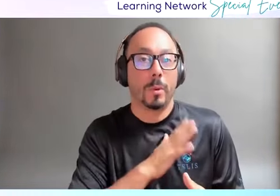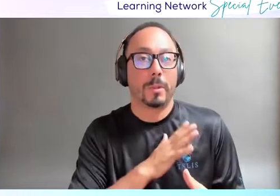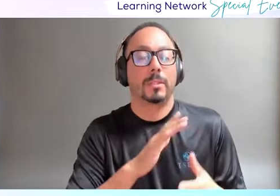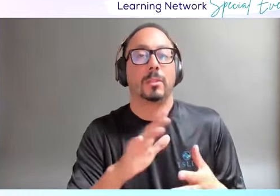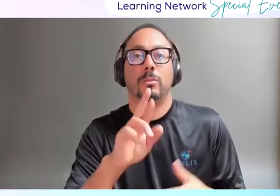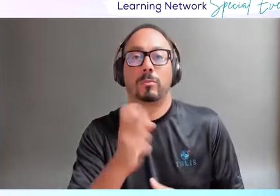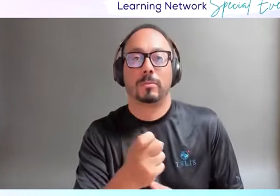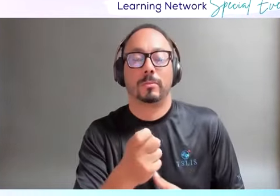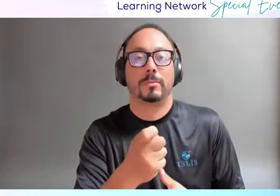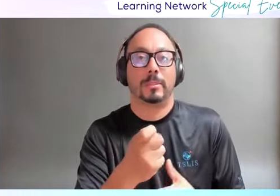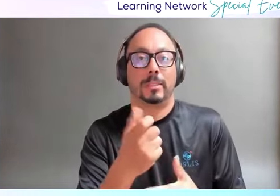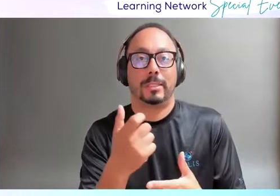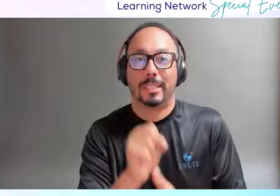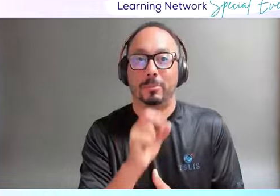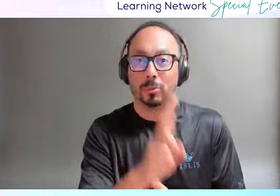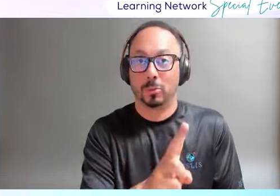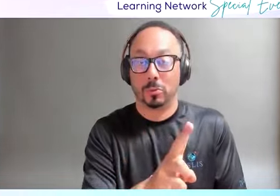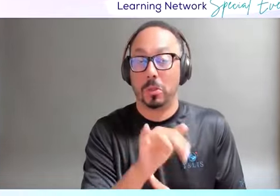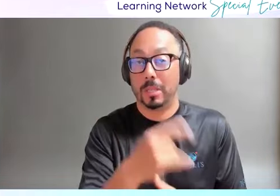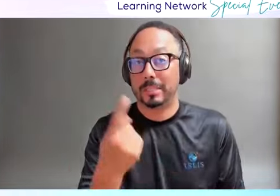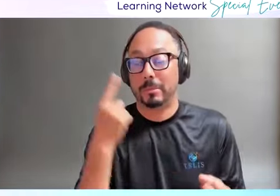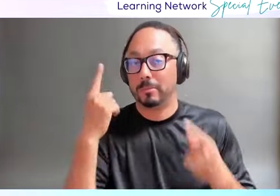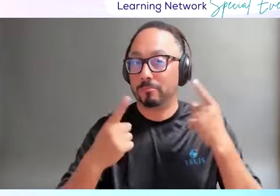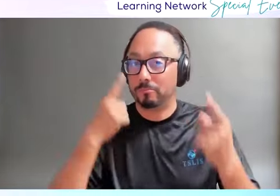something to consider when interpreting those rates?